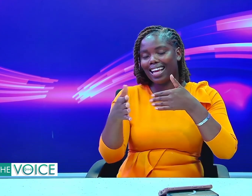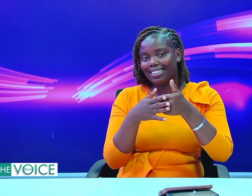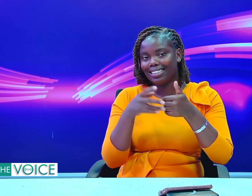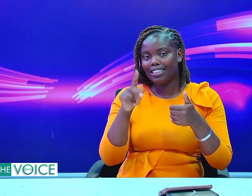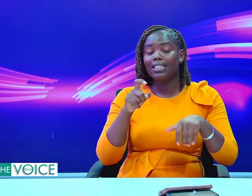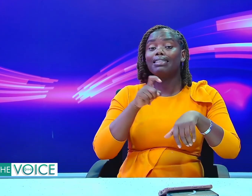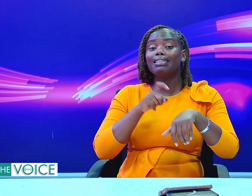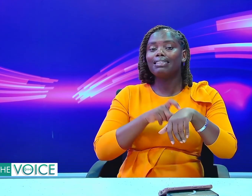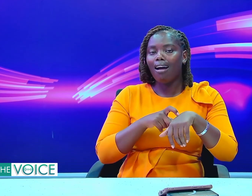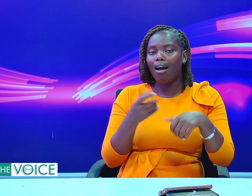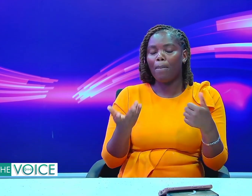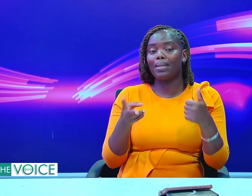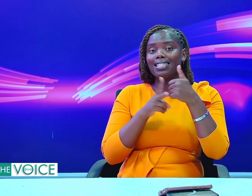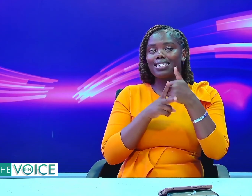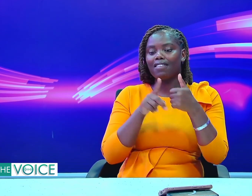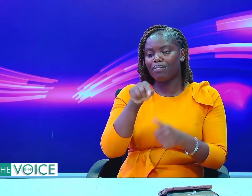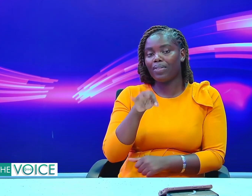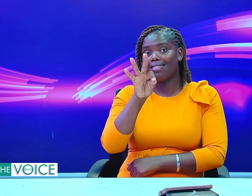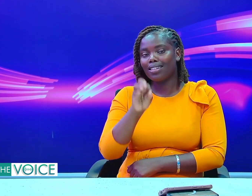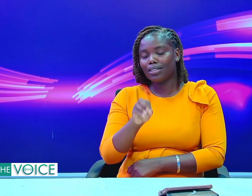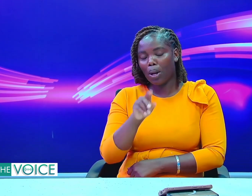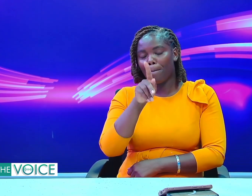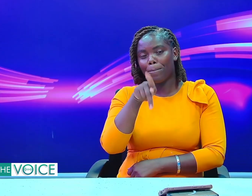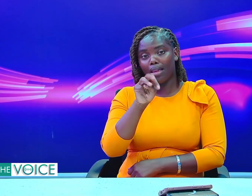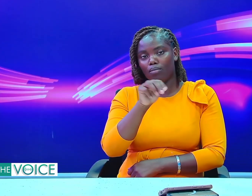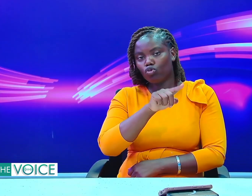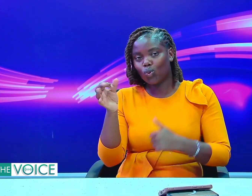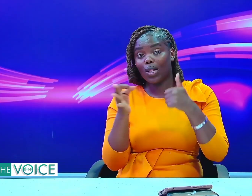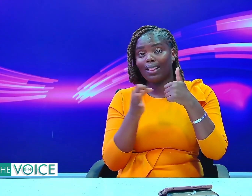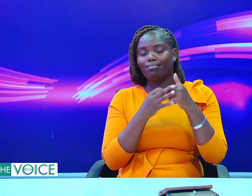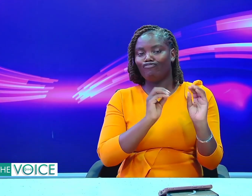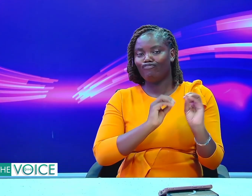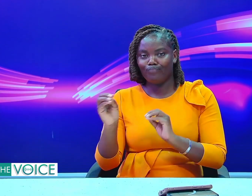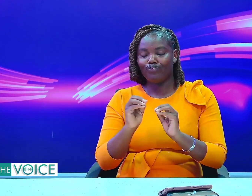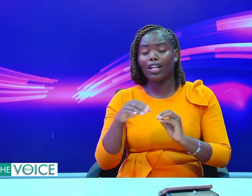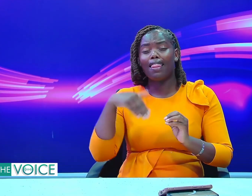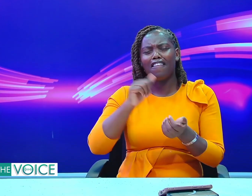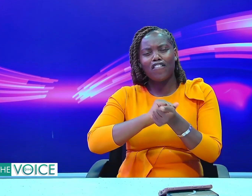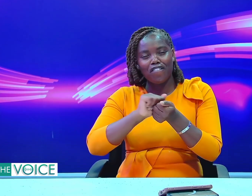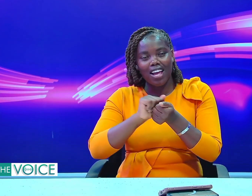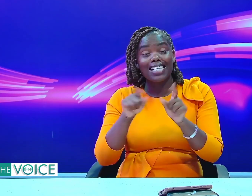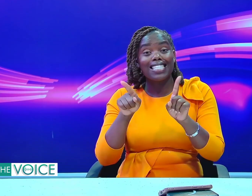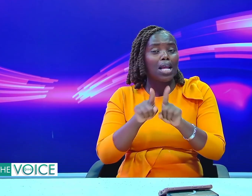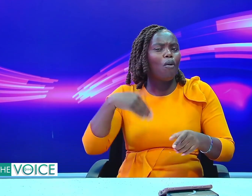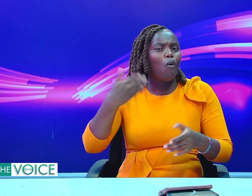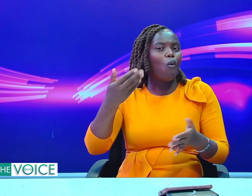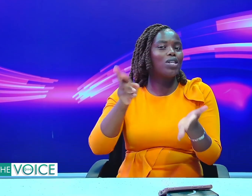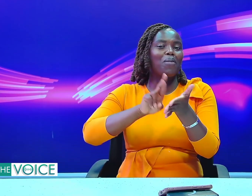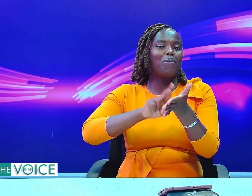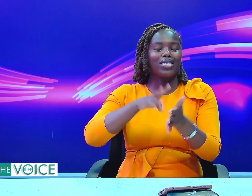airs here on Science TV at 7:30 p.m. to 8 p.m. every